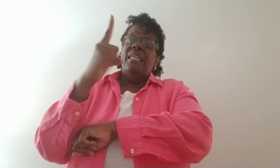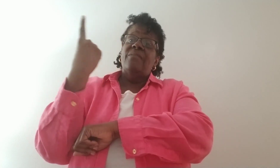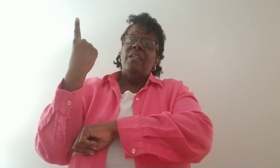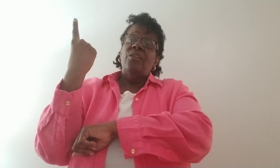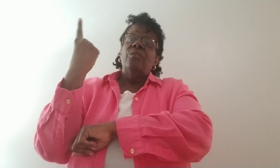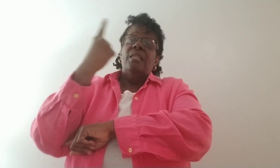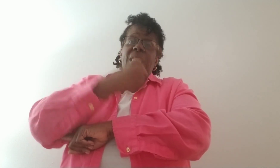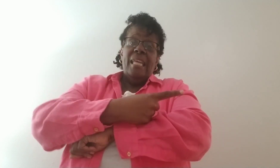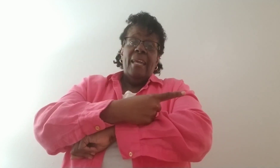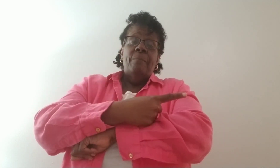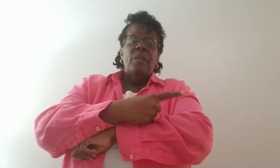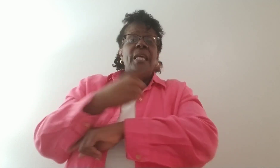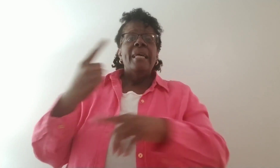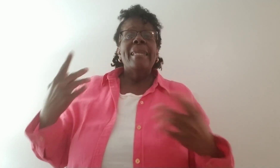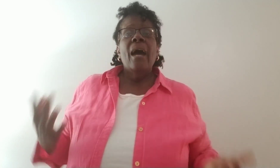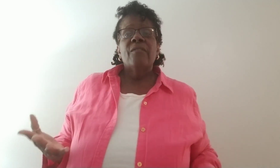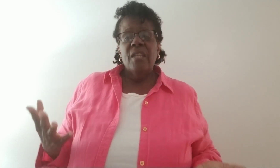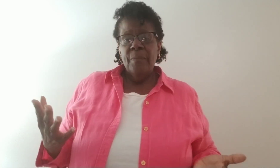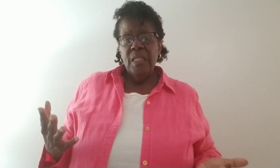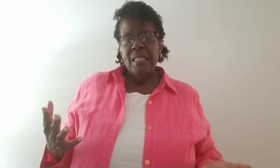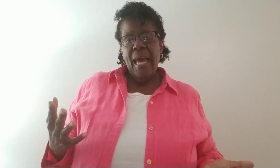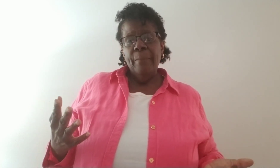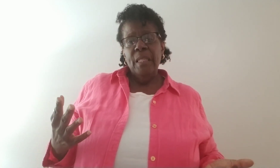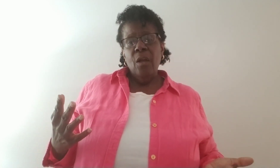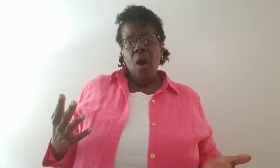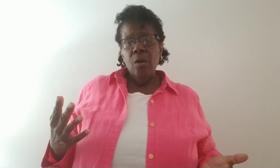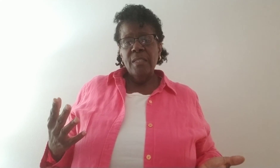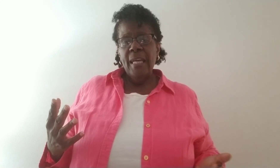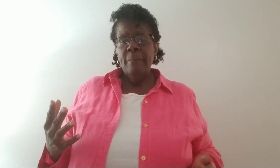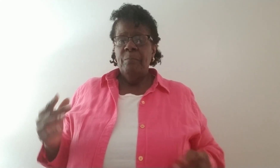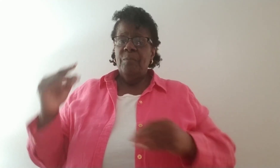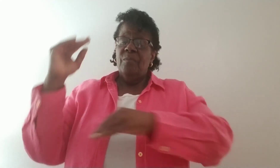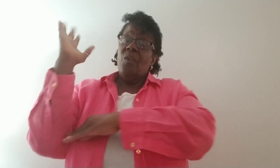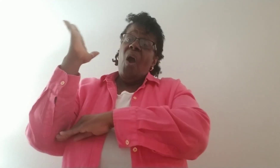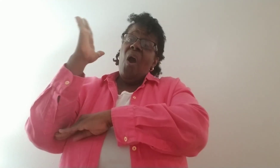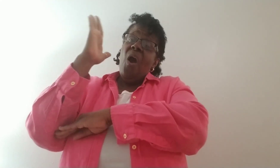finger, day. Now if something is happening all day,